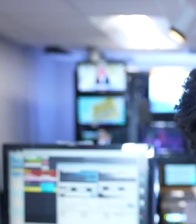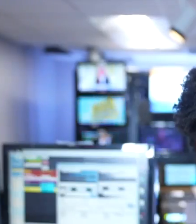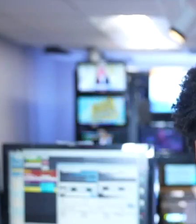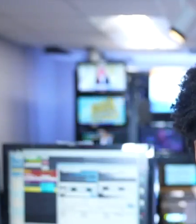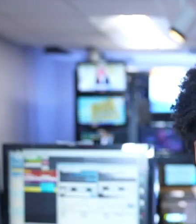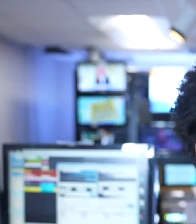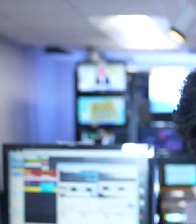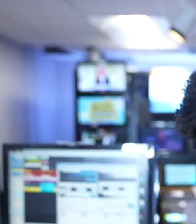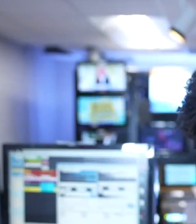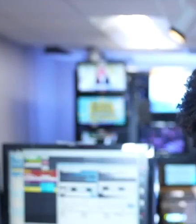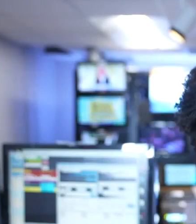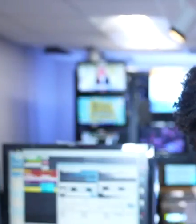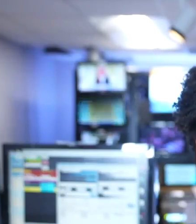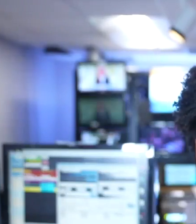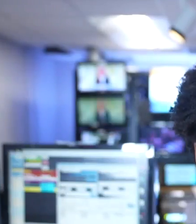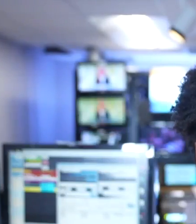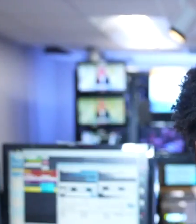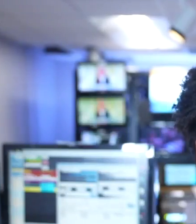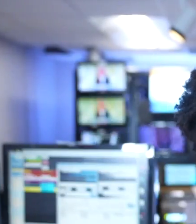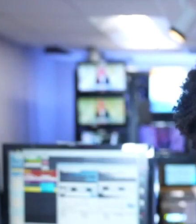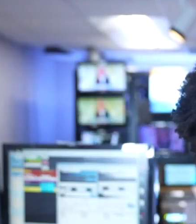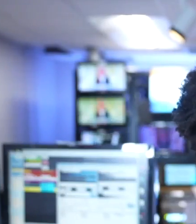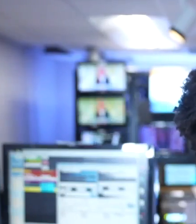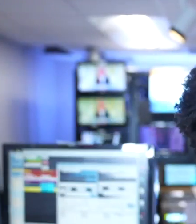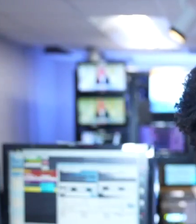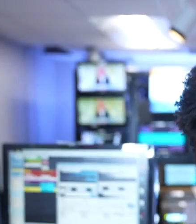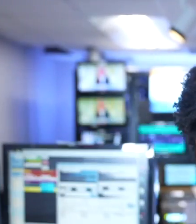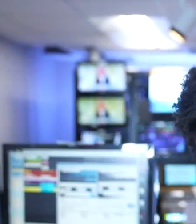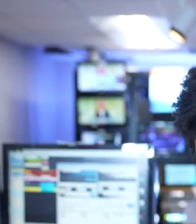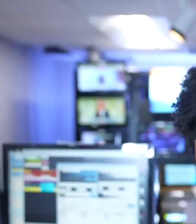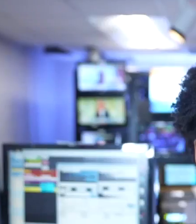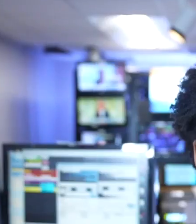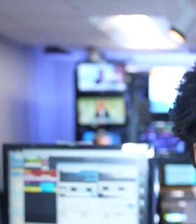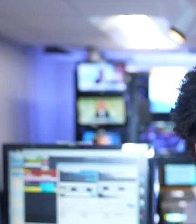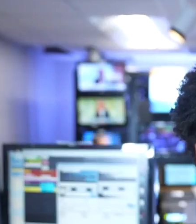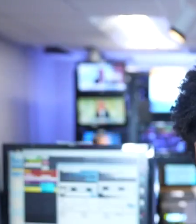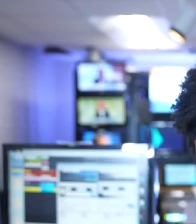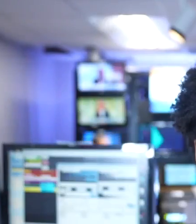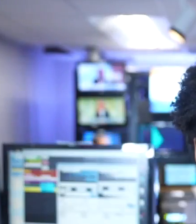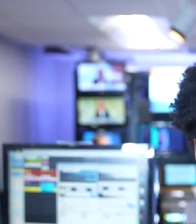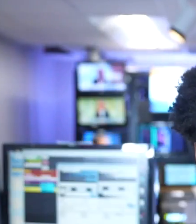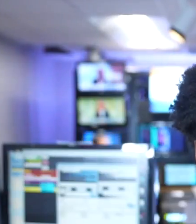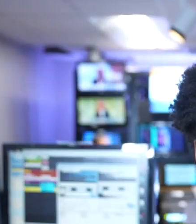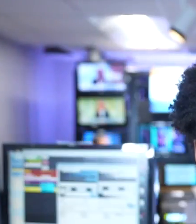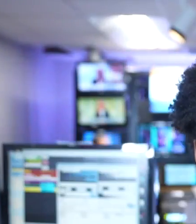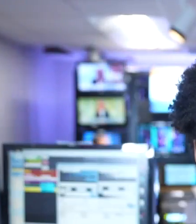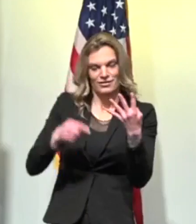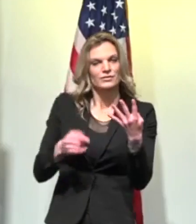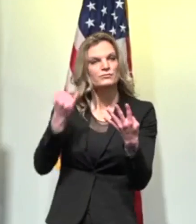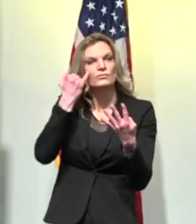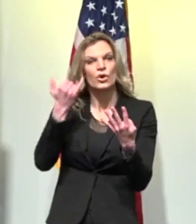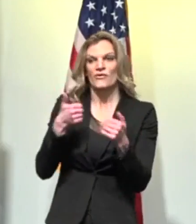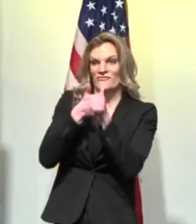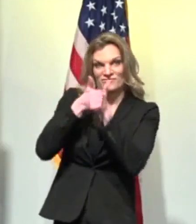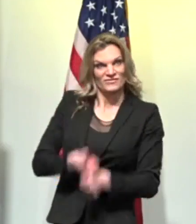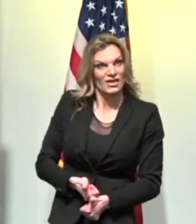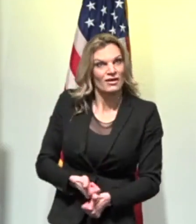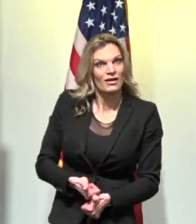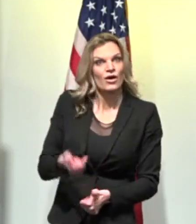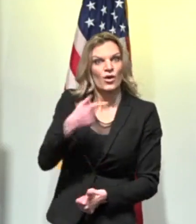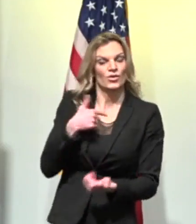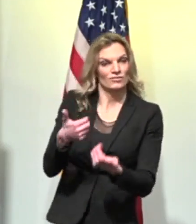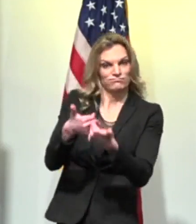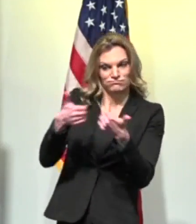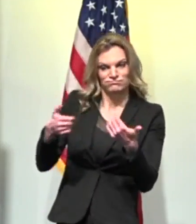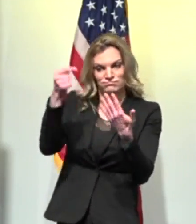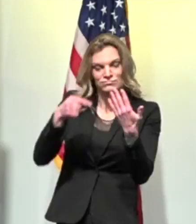Starting February 1st, restaurants and bars can open at 25% capacity and with a 10 p.m. curfew. While we must remain